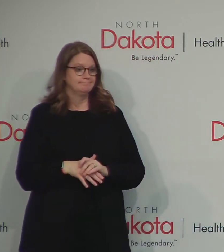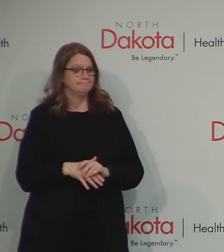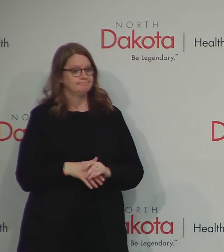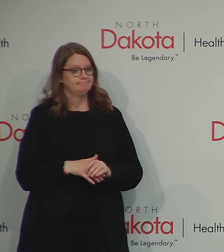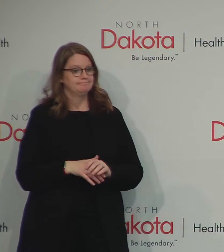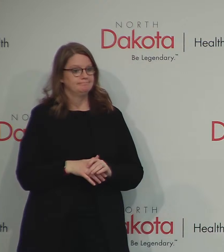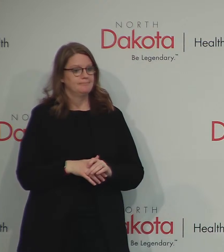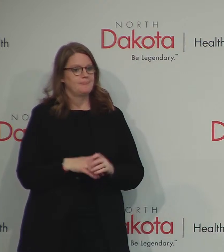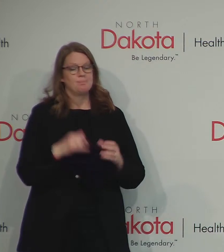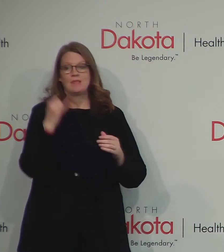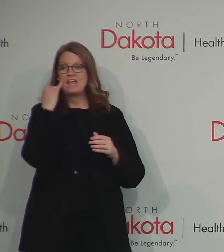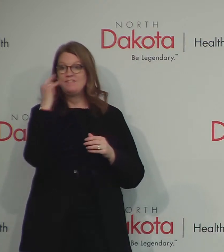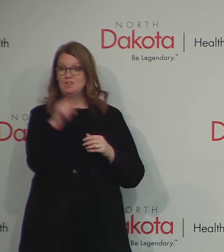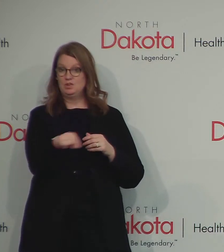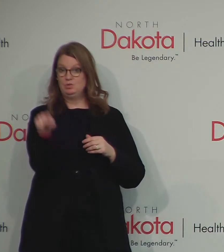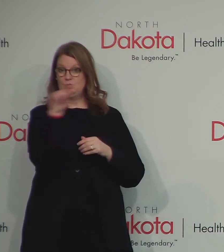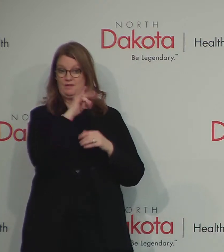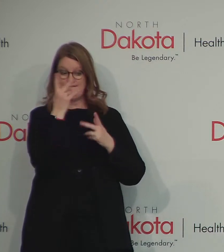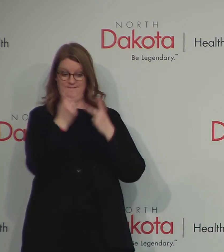And again, if you're visiting those